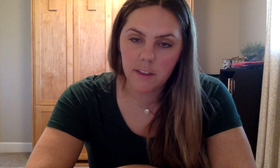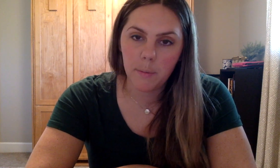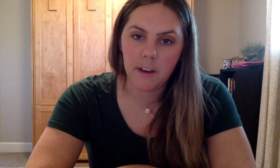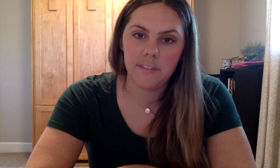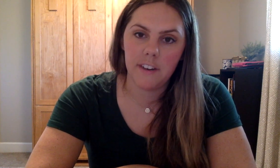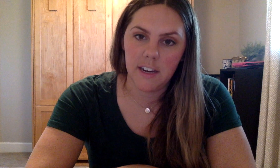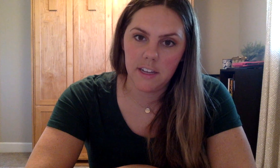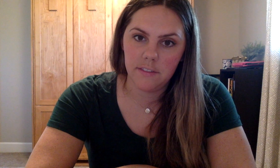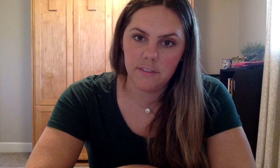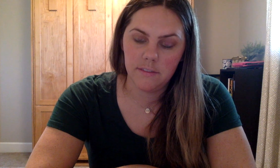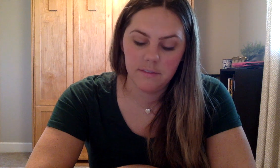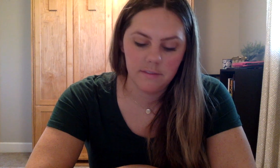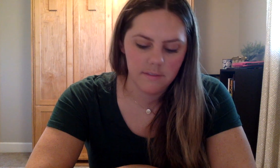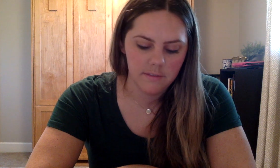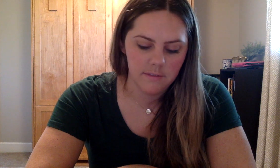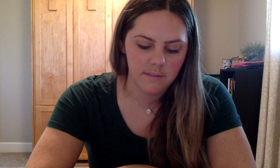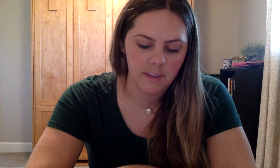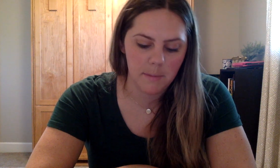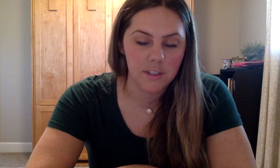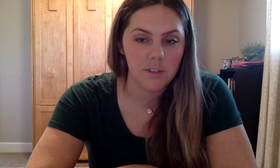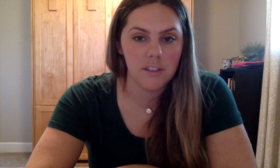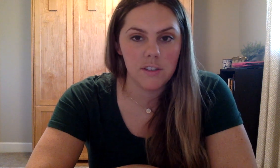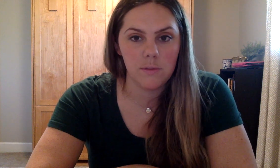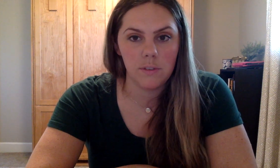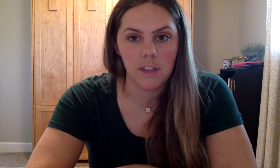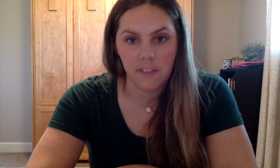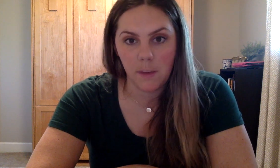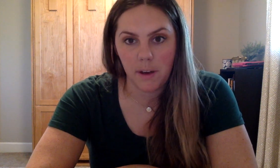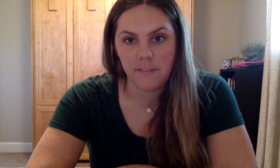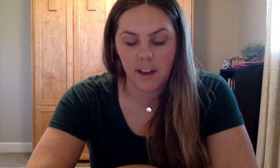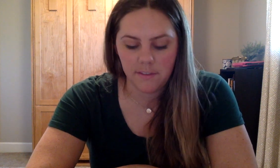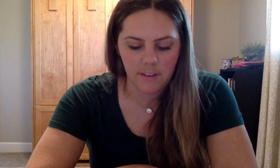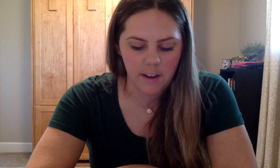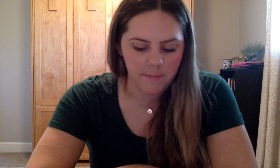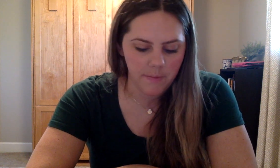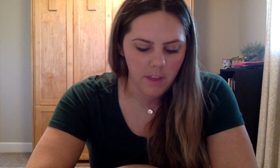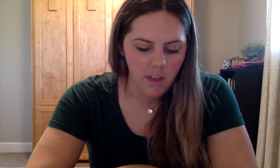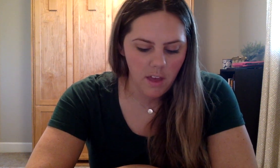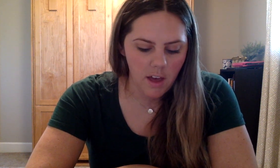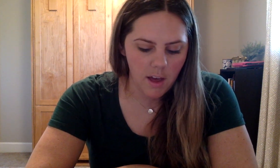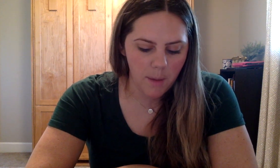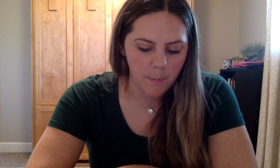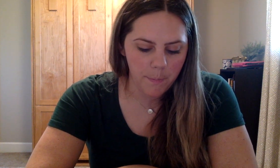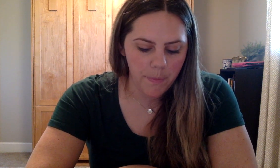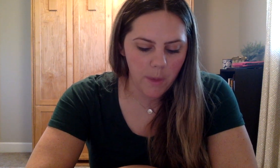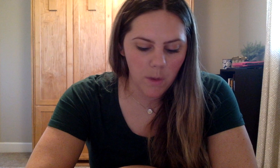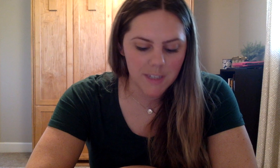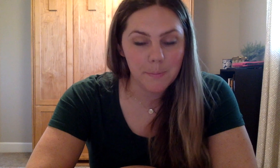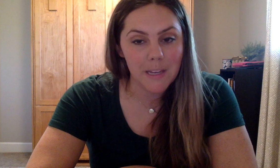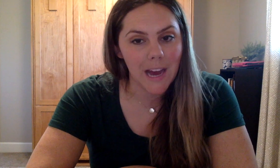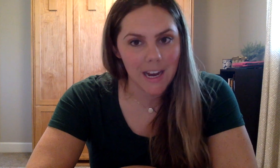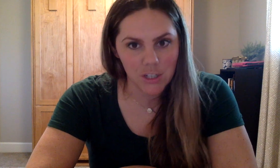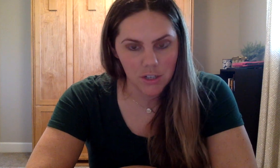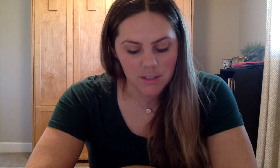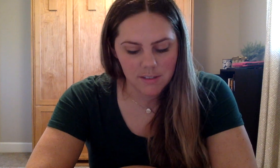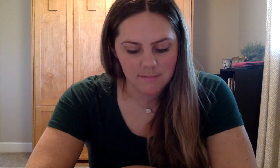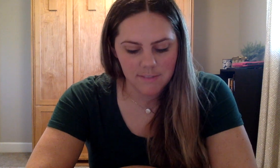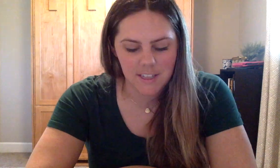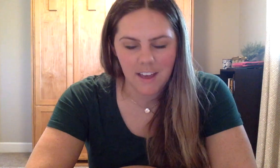by 5. That means you need to get there by 5, right? They want to be actors. So they have